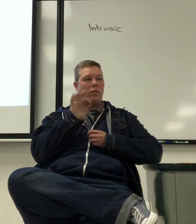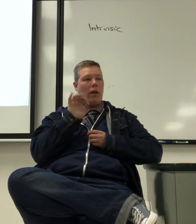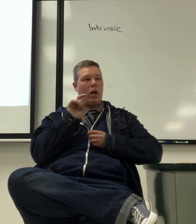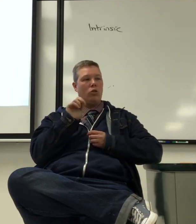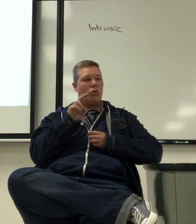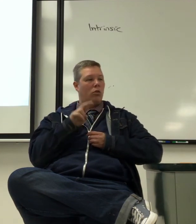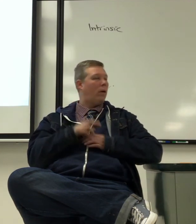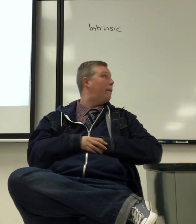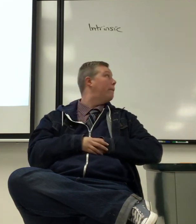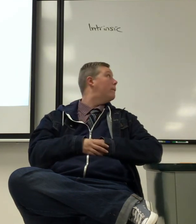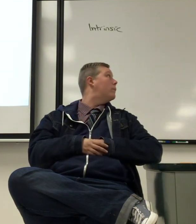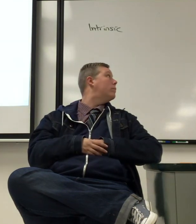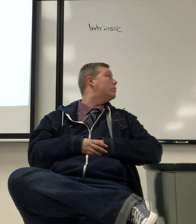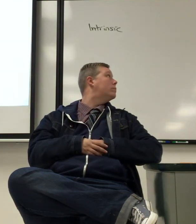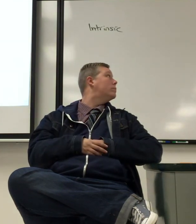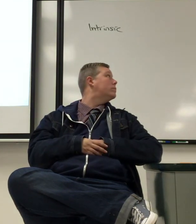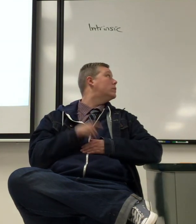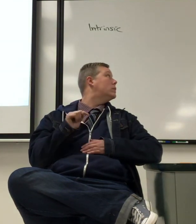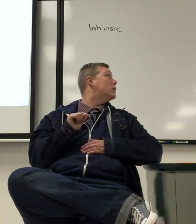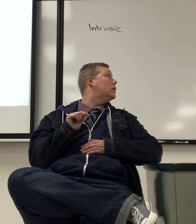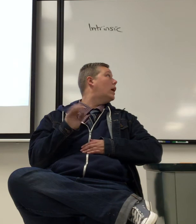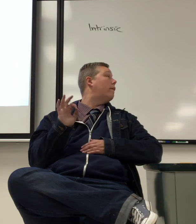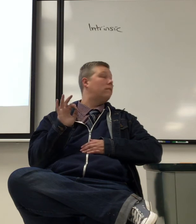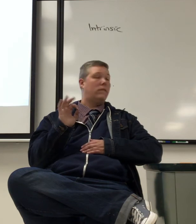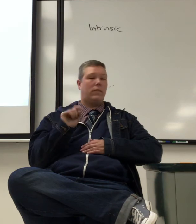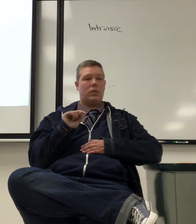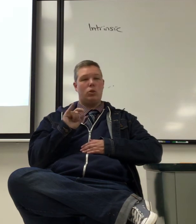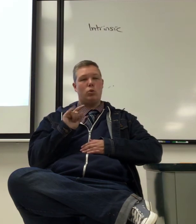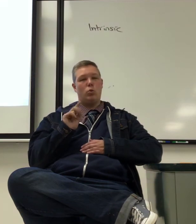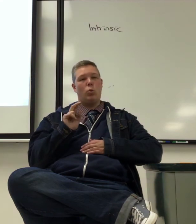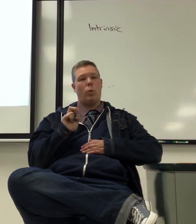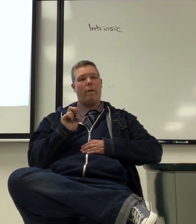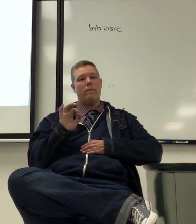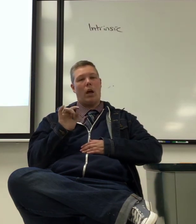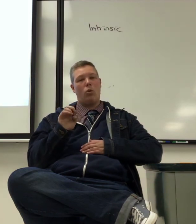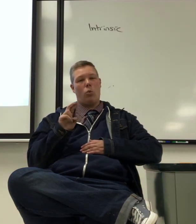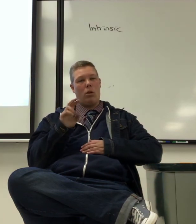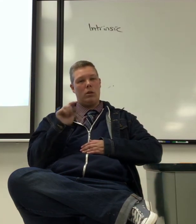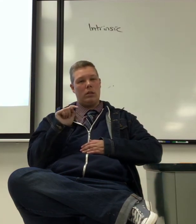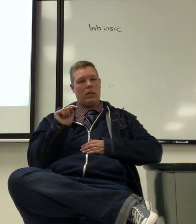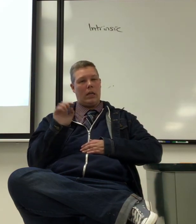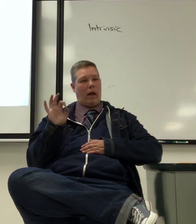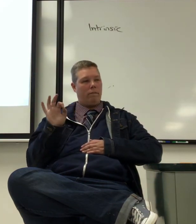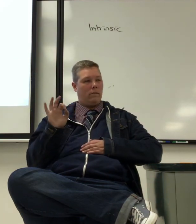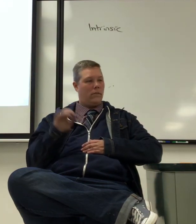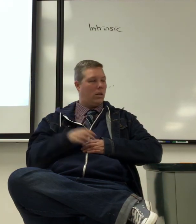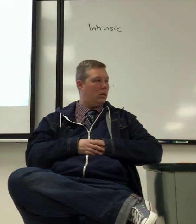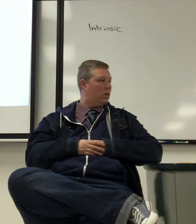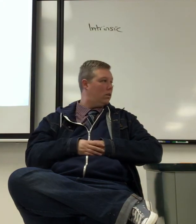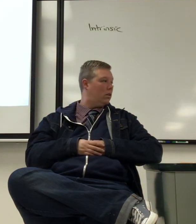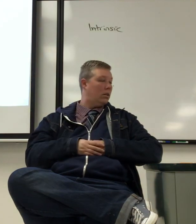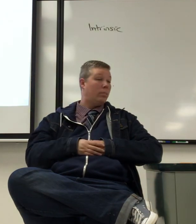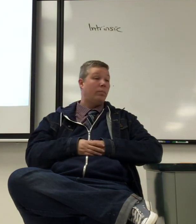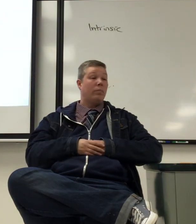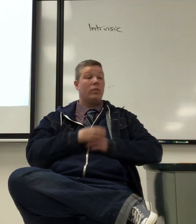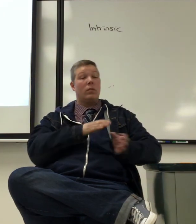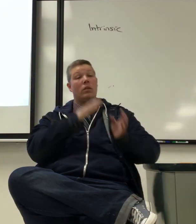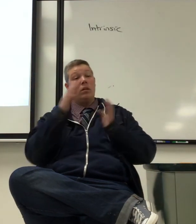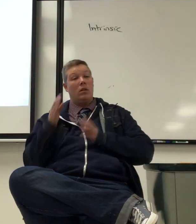sometimes. Okay, and this pathway we get kicked off, but it requires vessel injury. Now the intrinsic